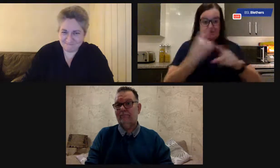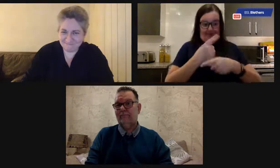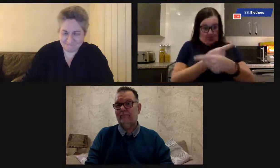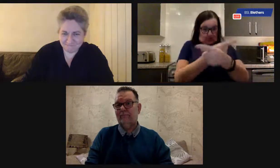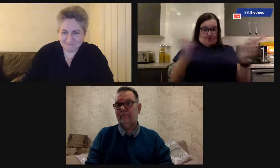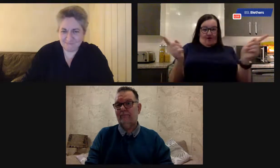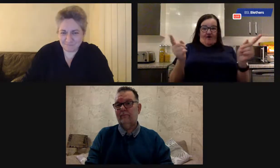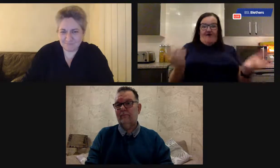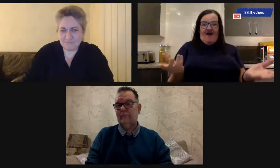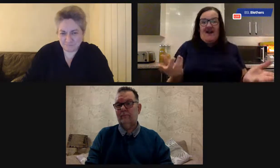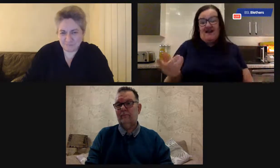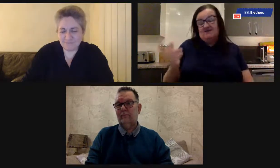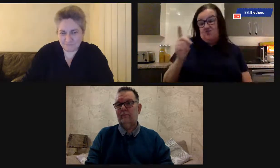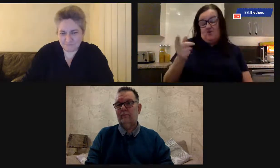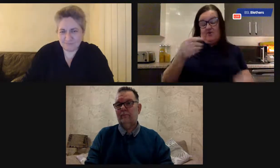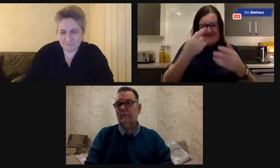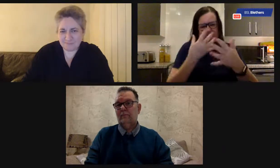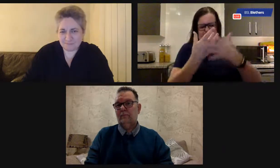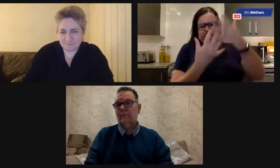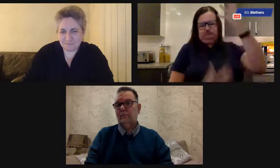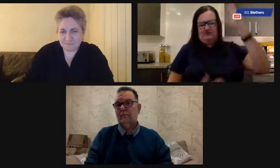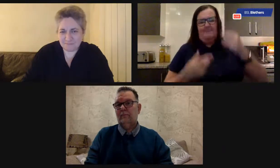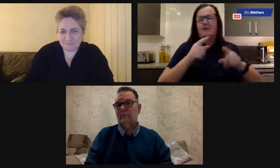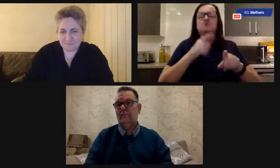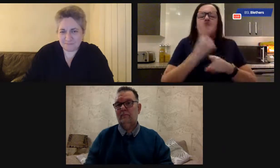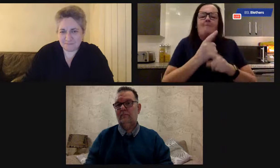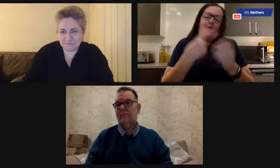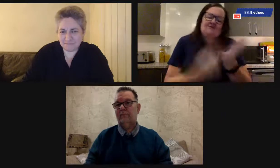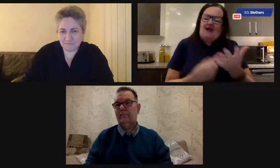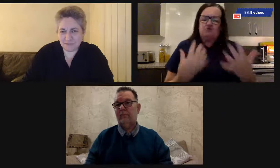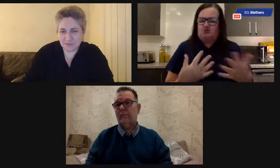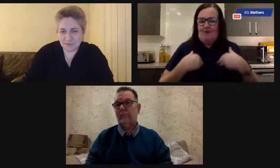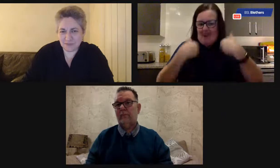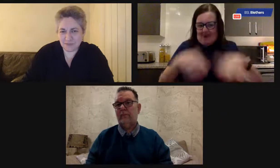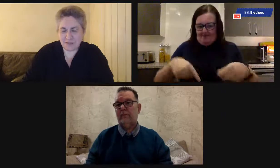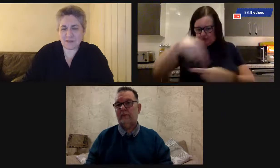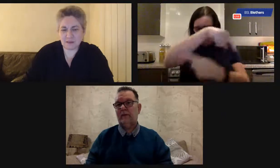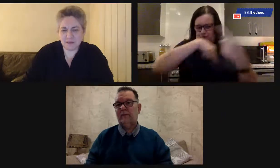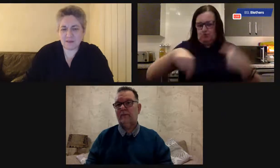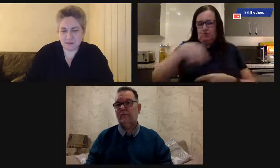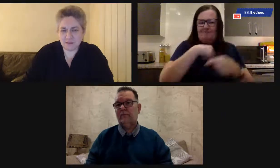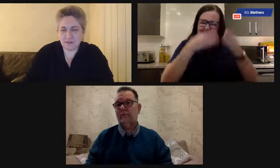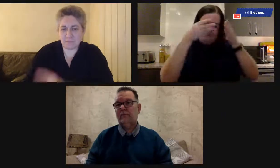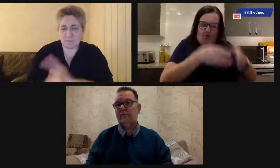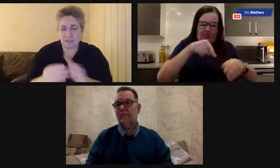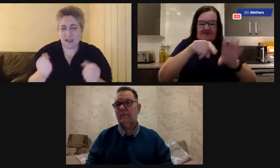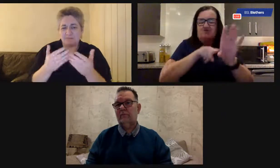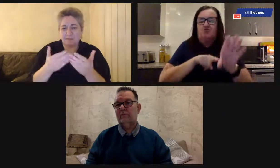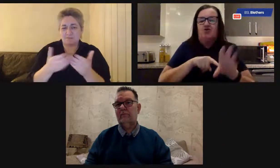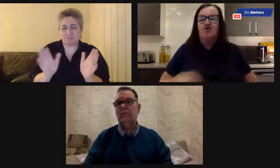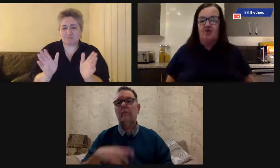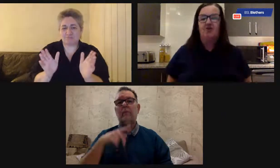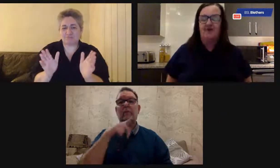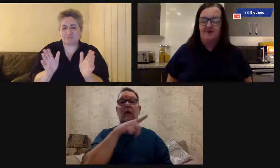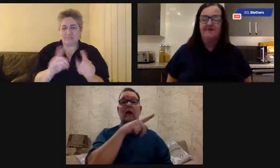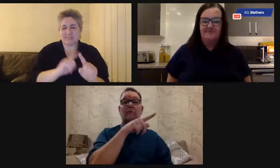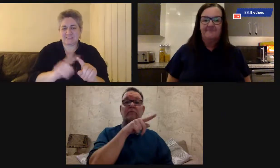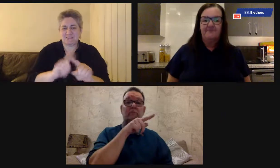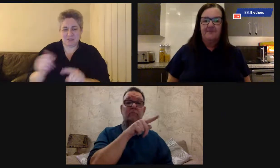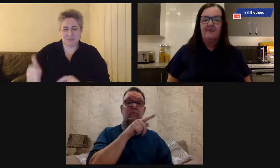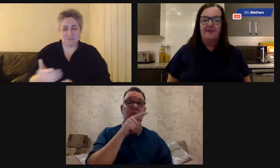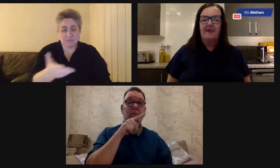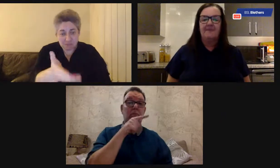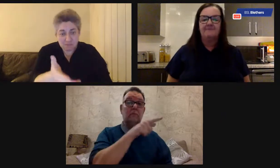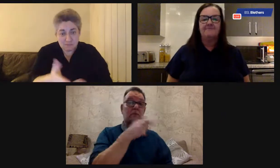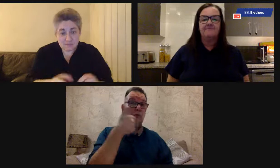years. And it's not about what I like, it's about what other people want to do. So the decision hasn't been made yet because we still